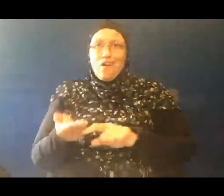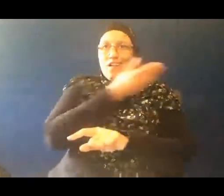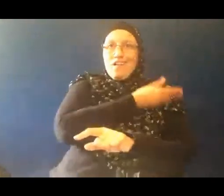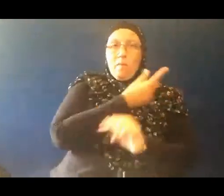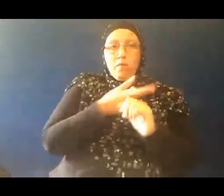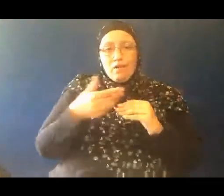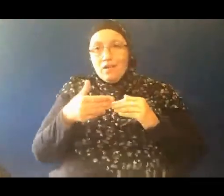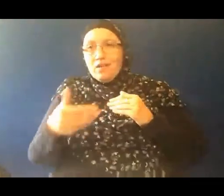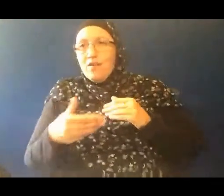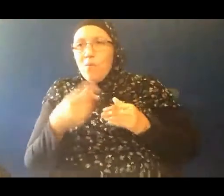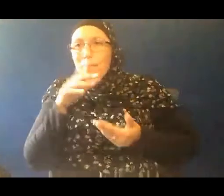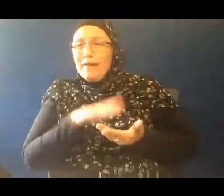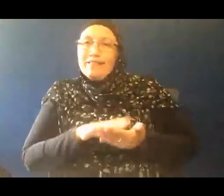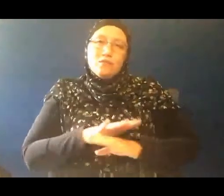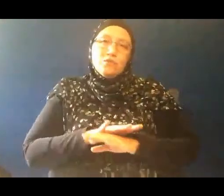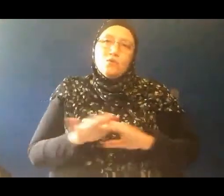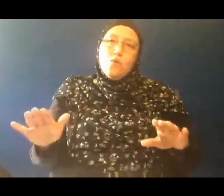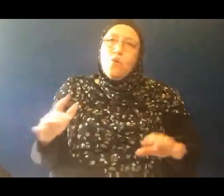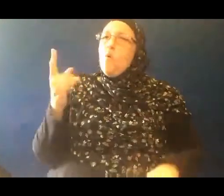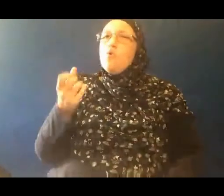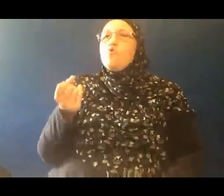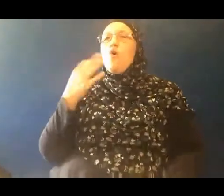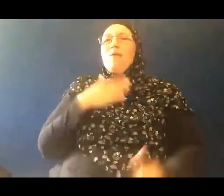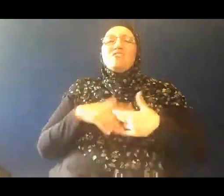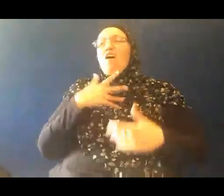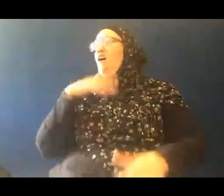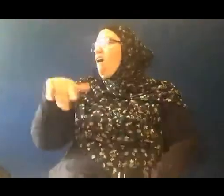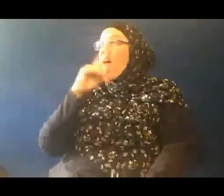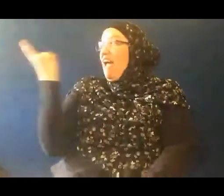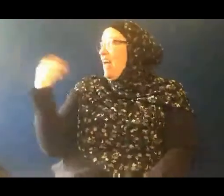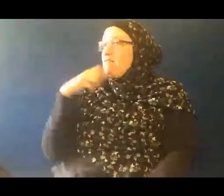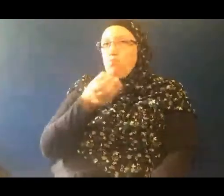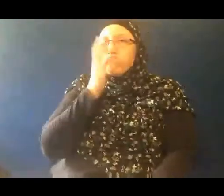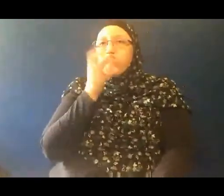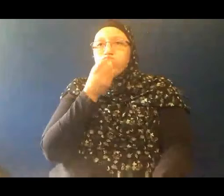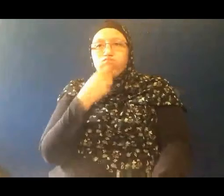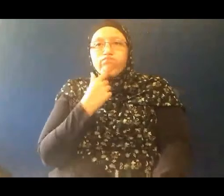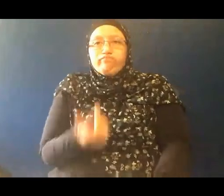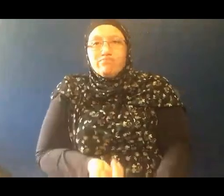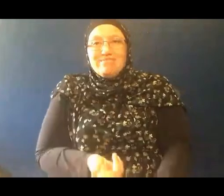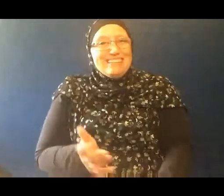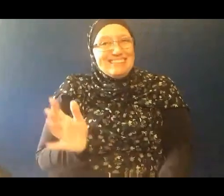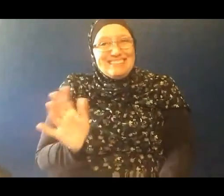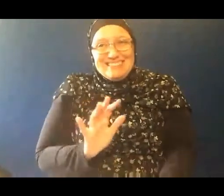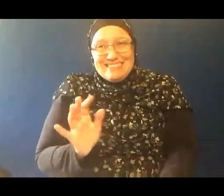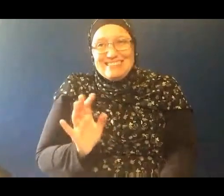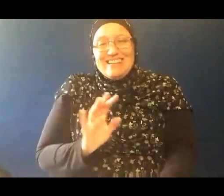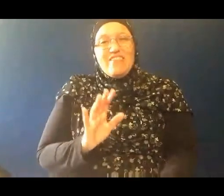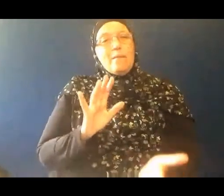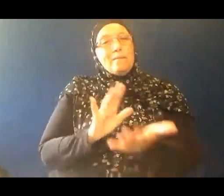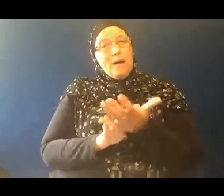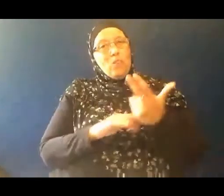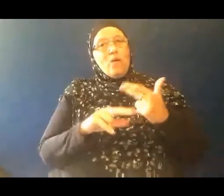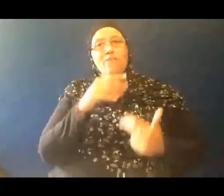don't have patience, they say, oh, no, I can't do it. So the month of Ramadan is a